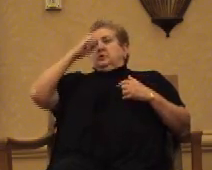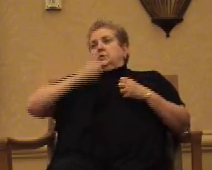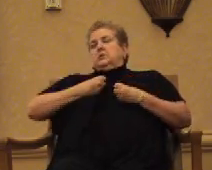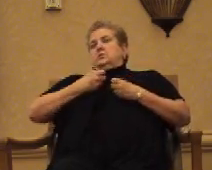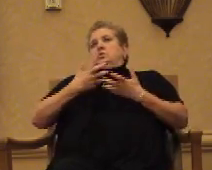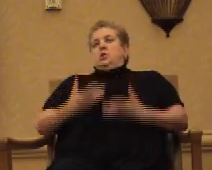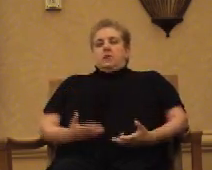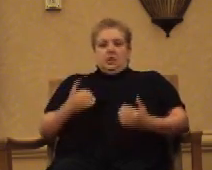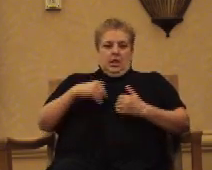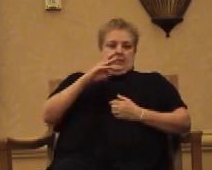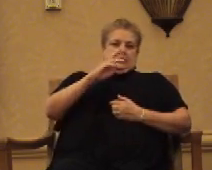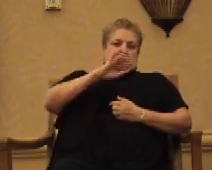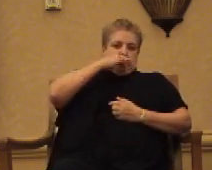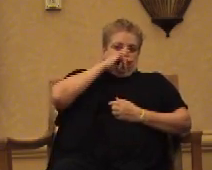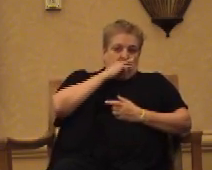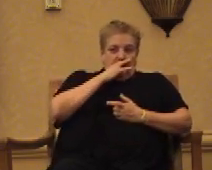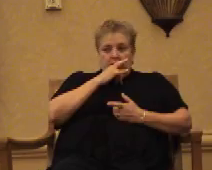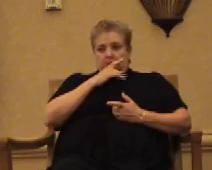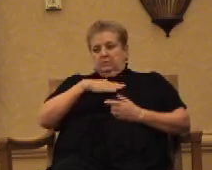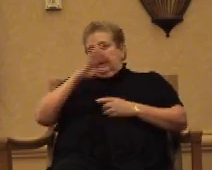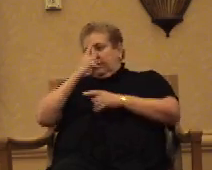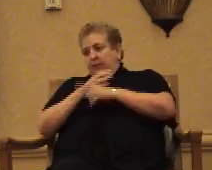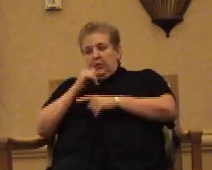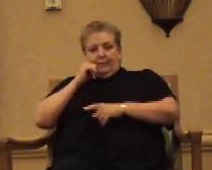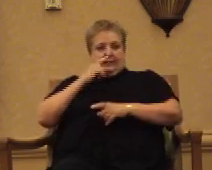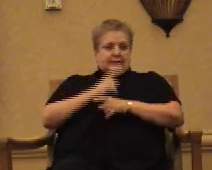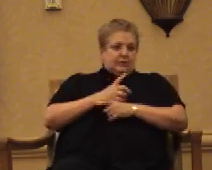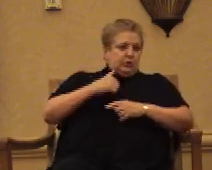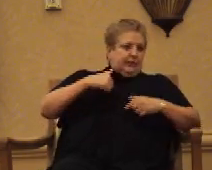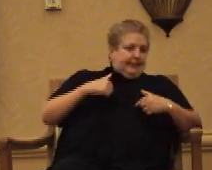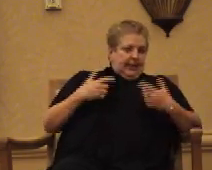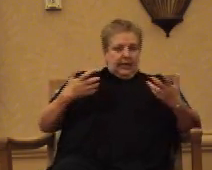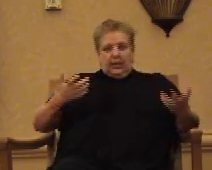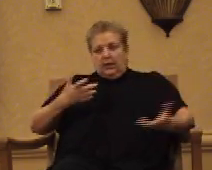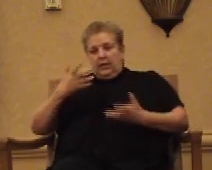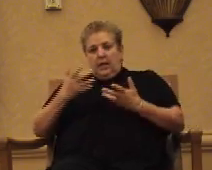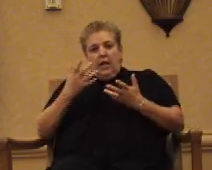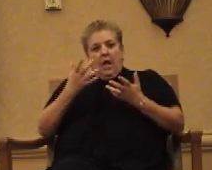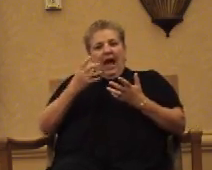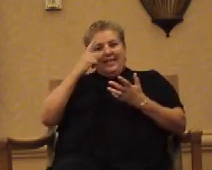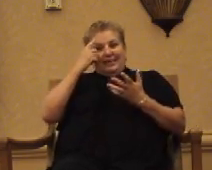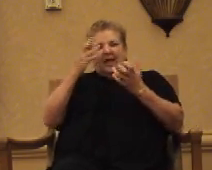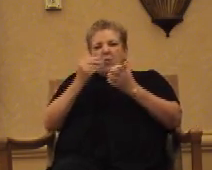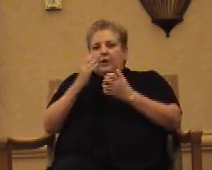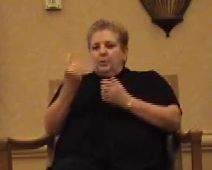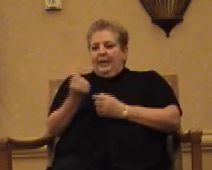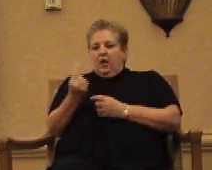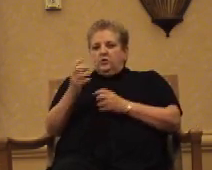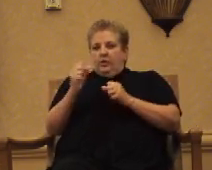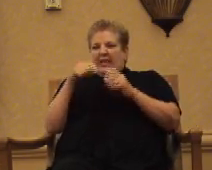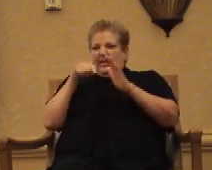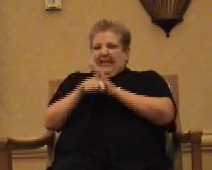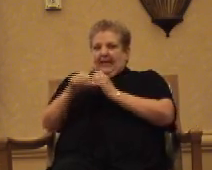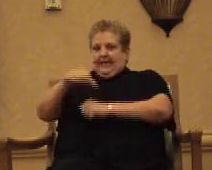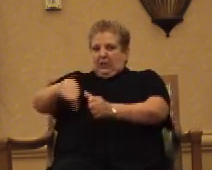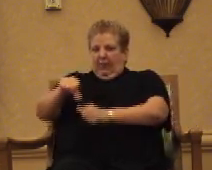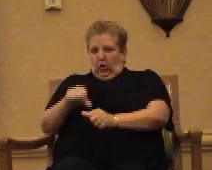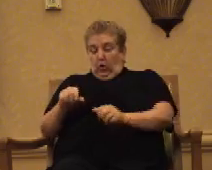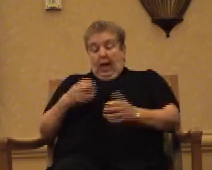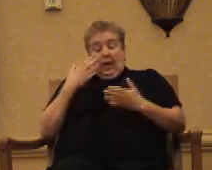sister and me, and it's like they wanted to be alone, to kill each other, I think, but they just wanted to be alone. And